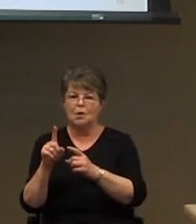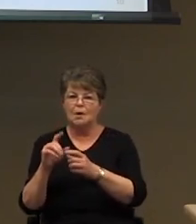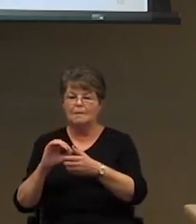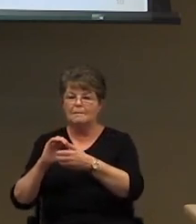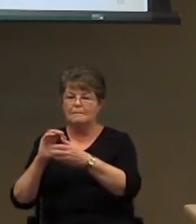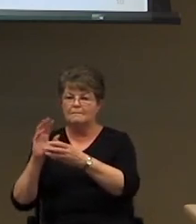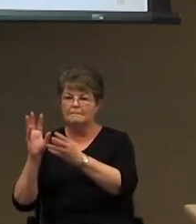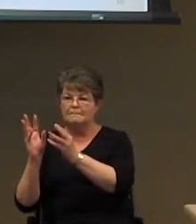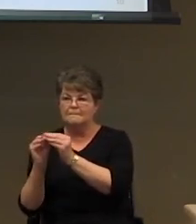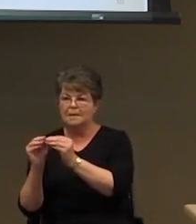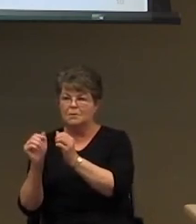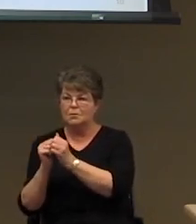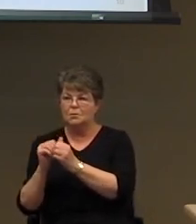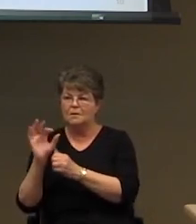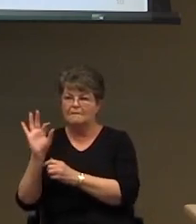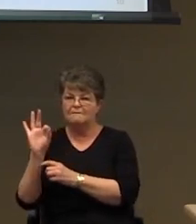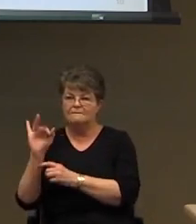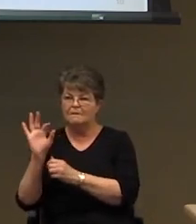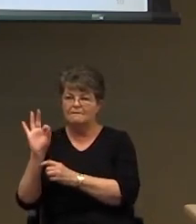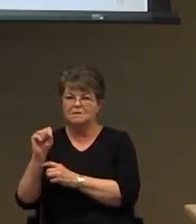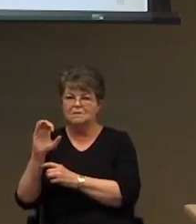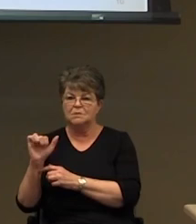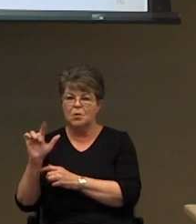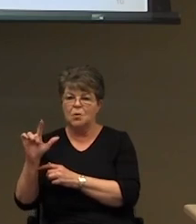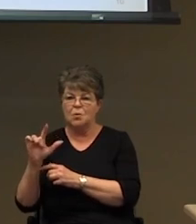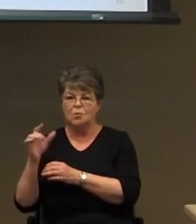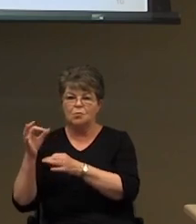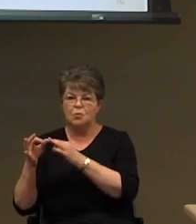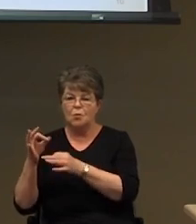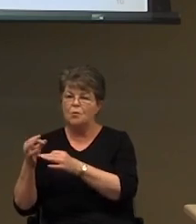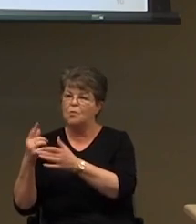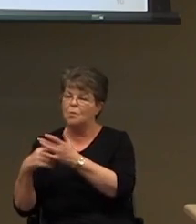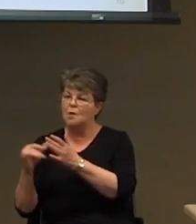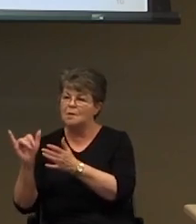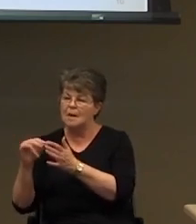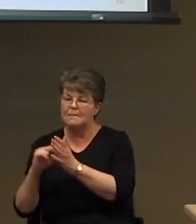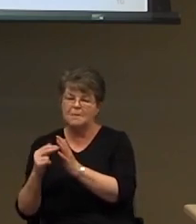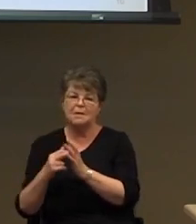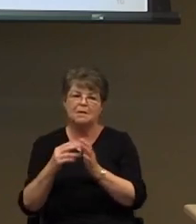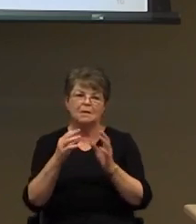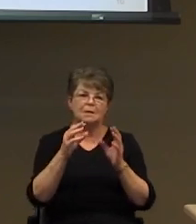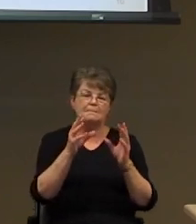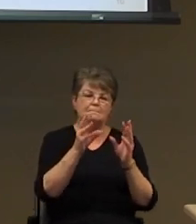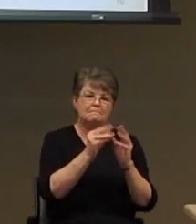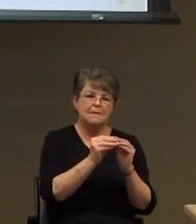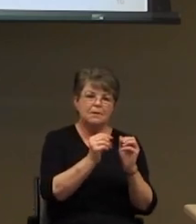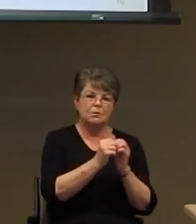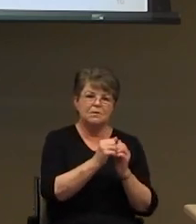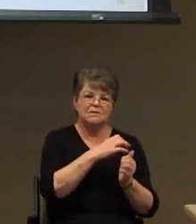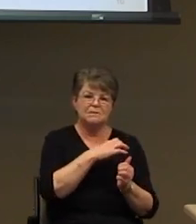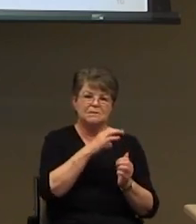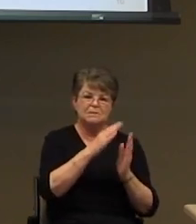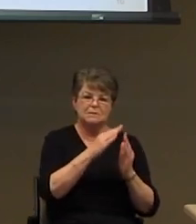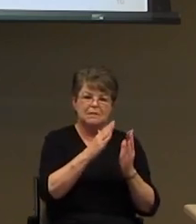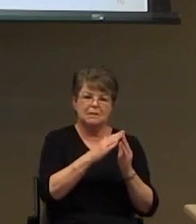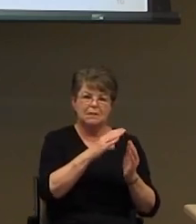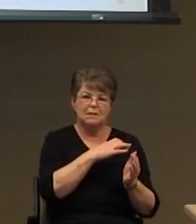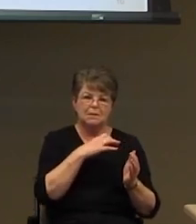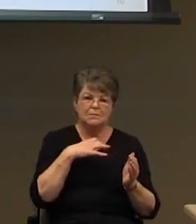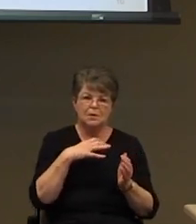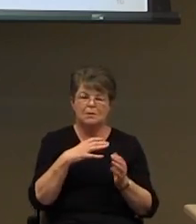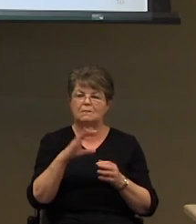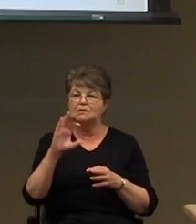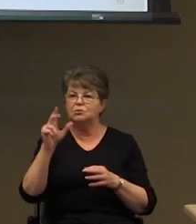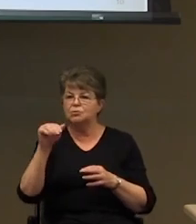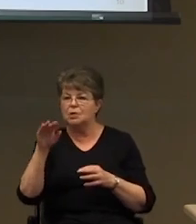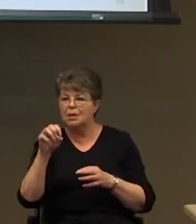fiscal court and have a dialogue about what does this mean? Meet with the city commission, and what does this mean? And if it's meet with the